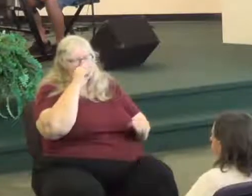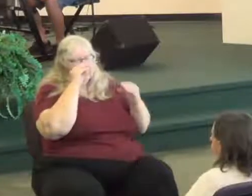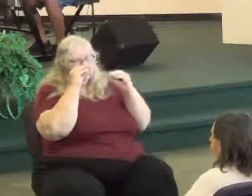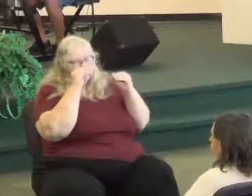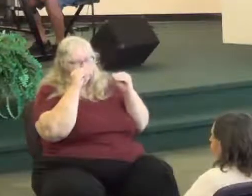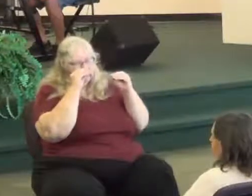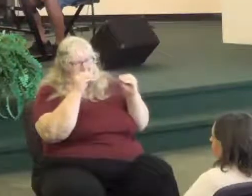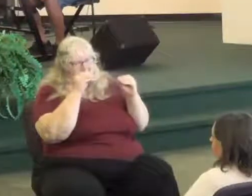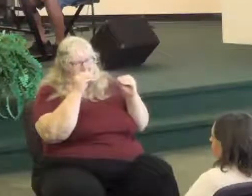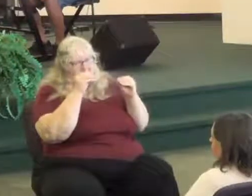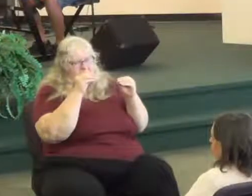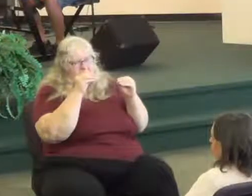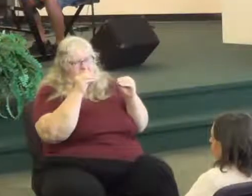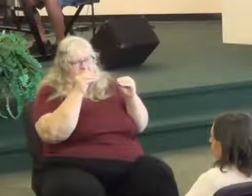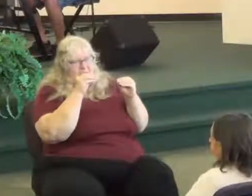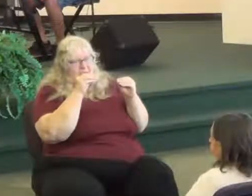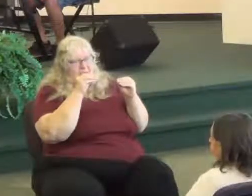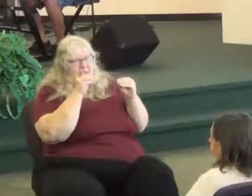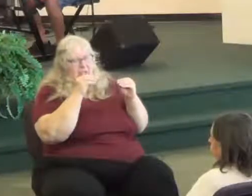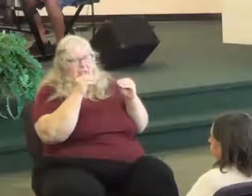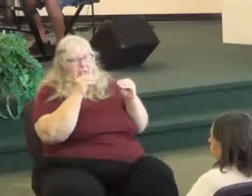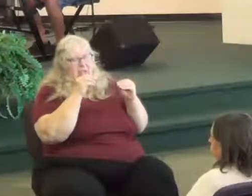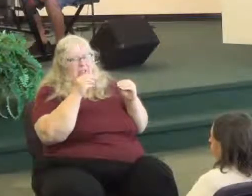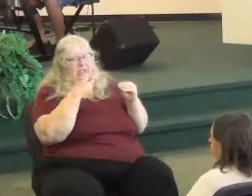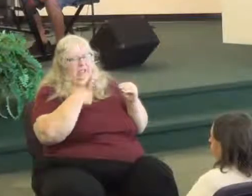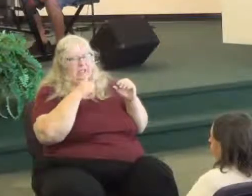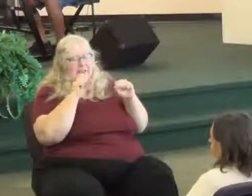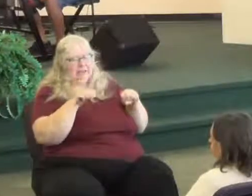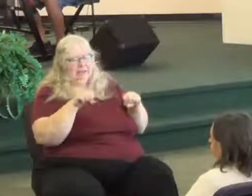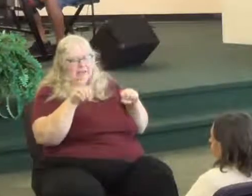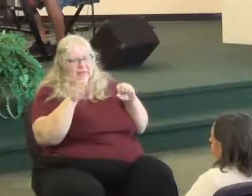like Adam said, "Man, I get to teach them the Bible.